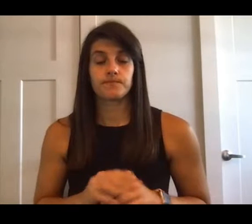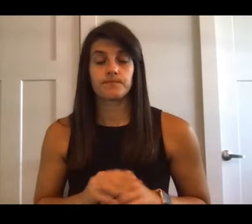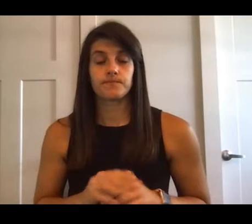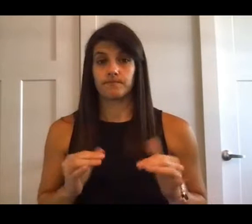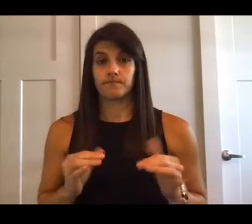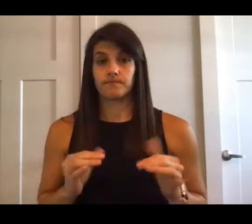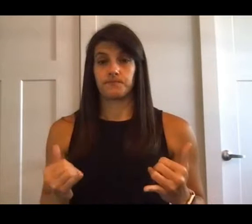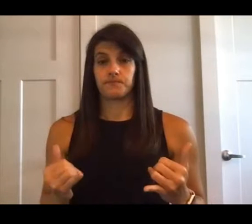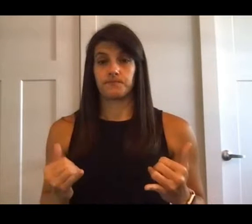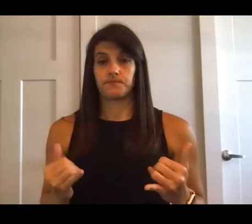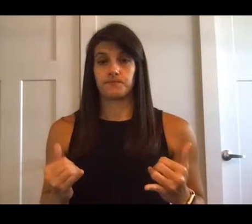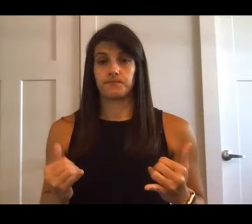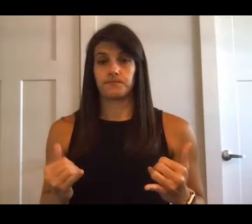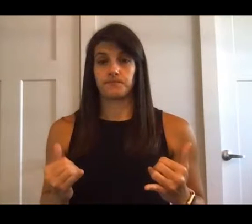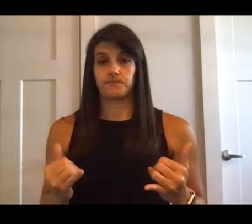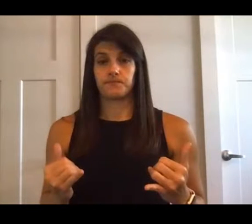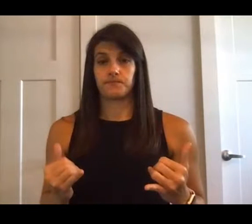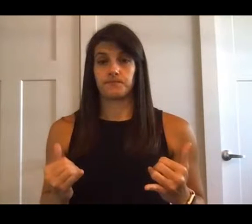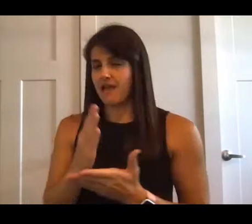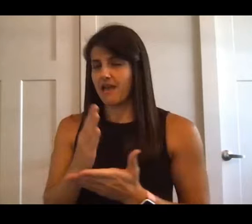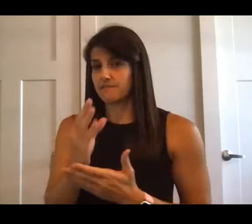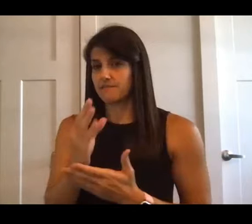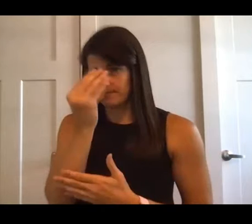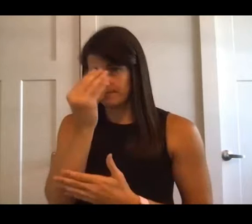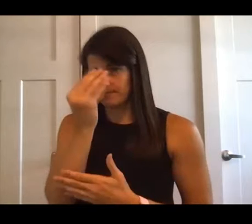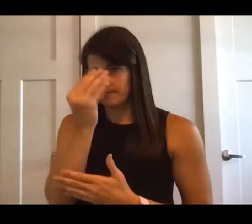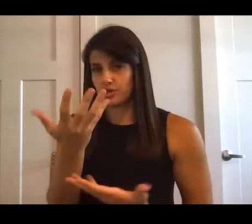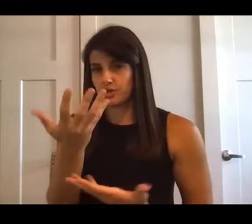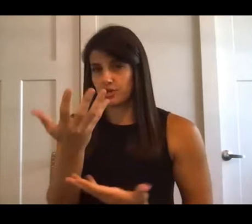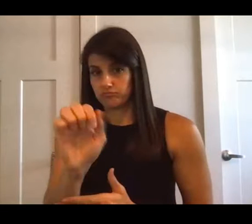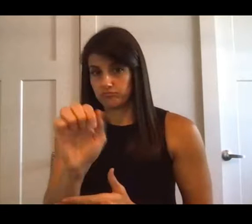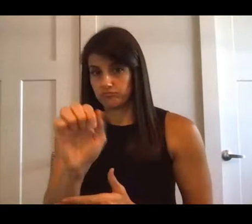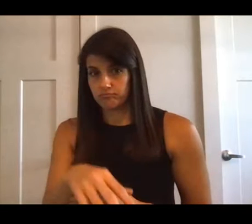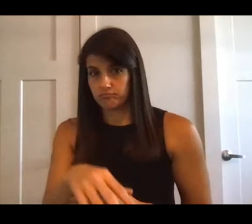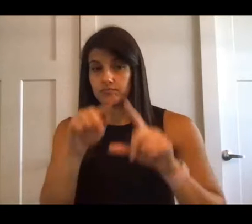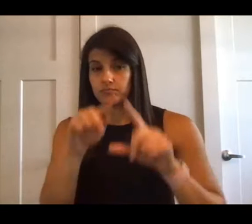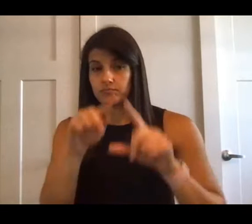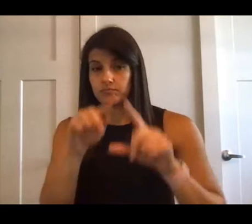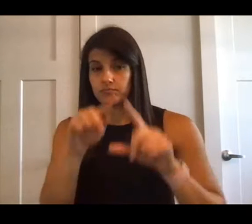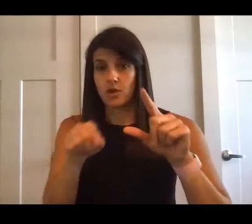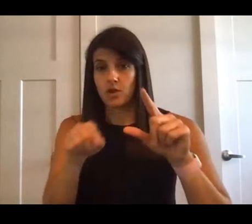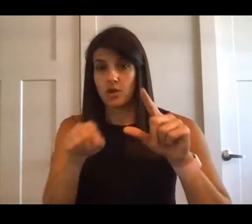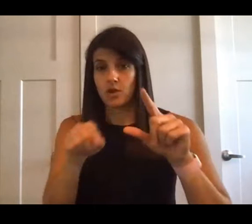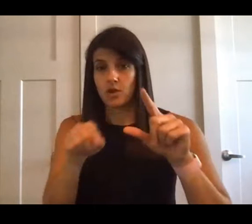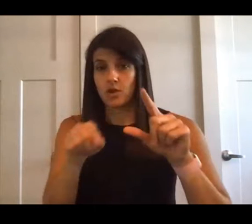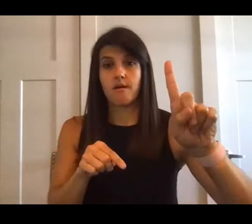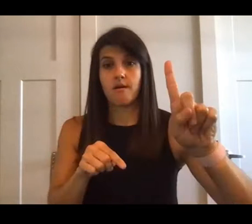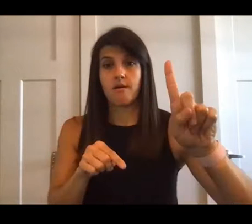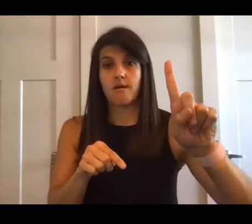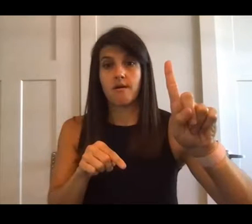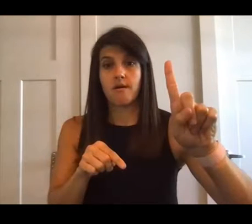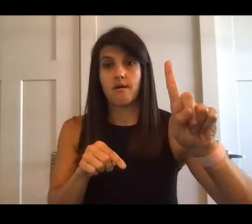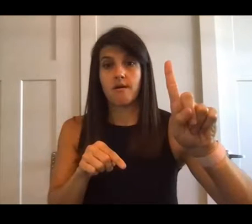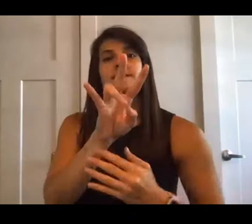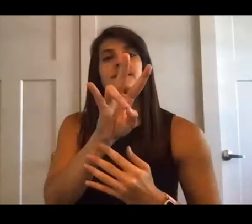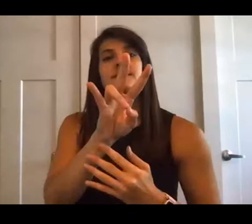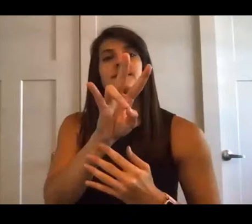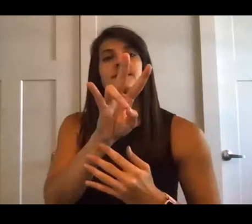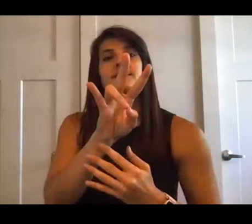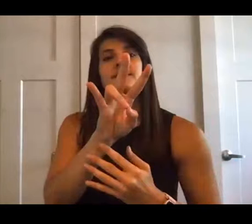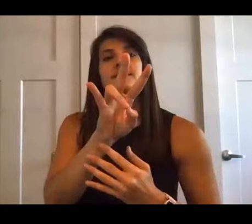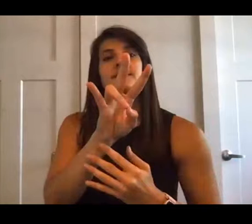I give you information that angle 1 is 75 degrees. So there's a couple of things that we could